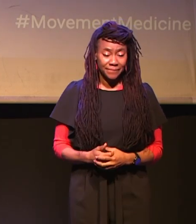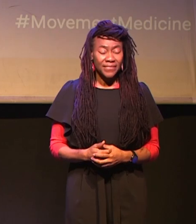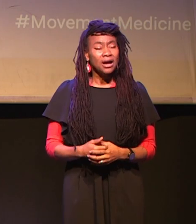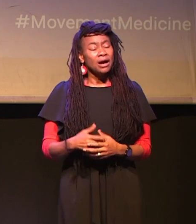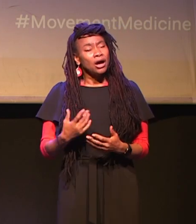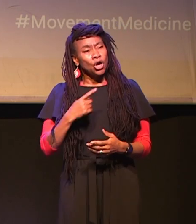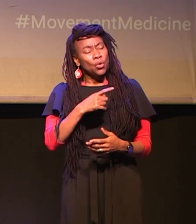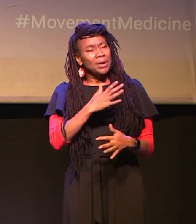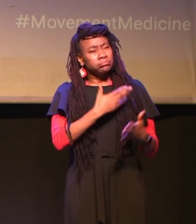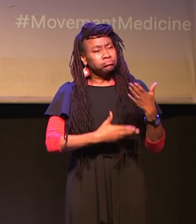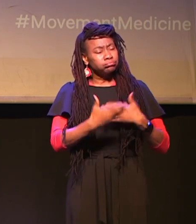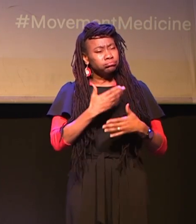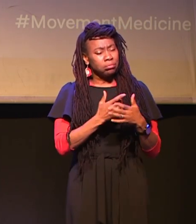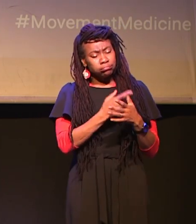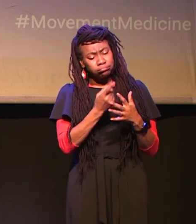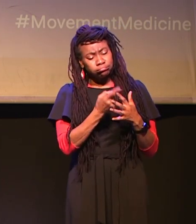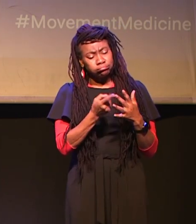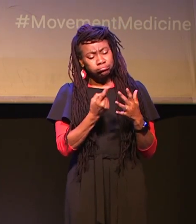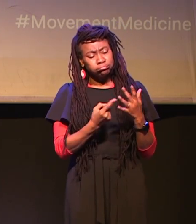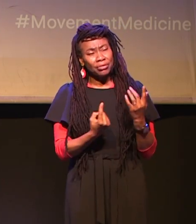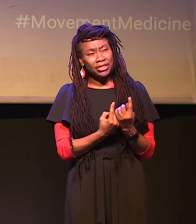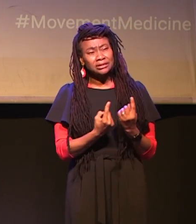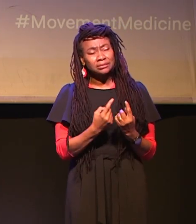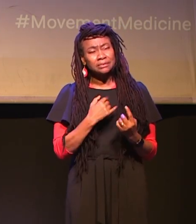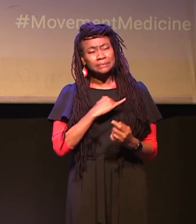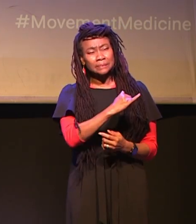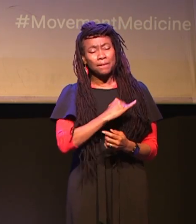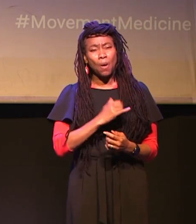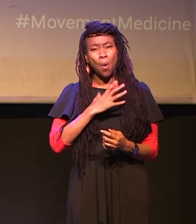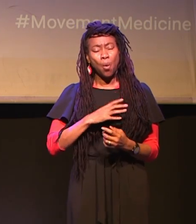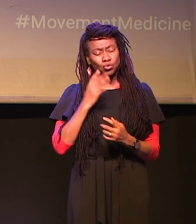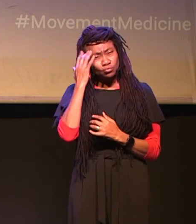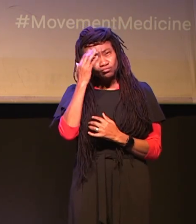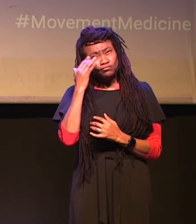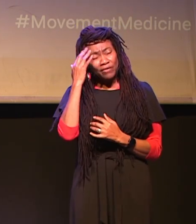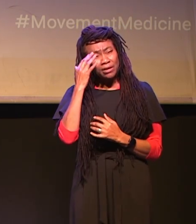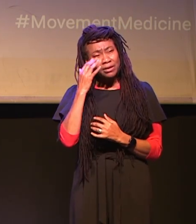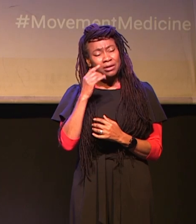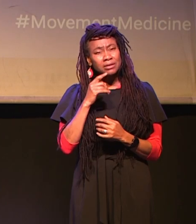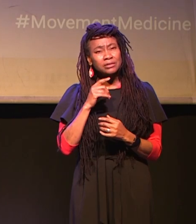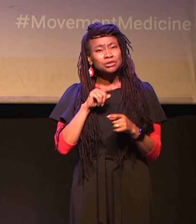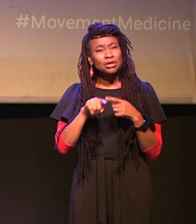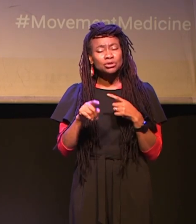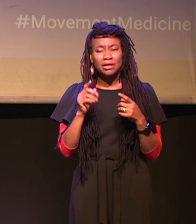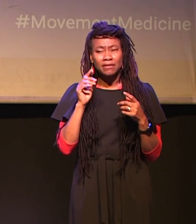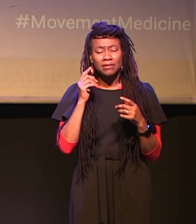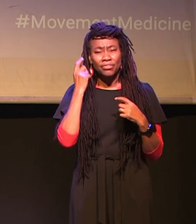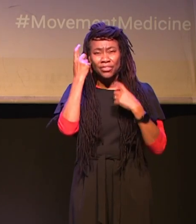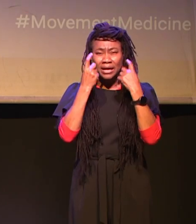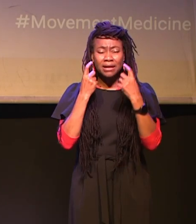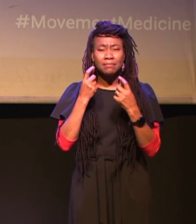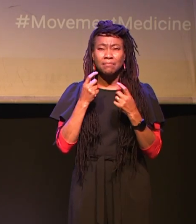lot of things that I would want to also reflect on, particularly this piece of path. So much